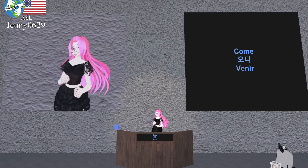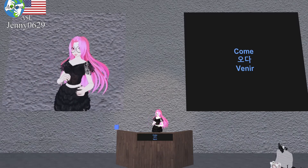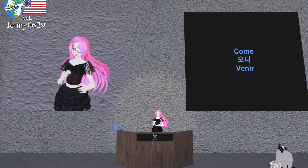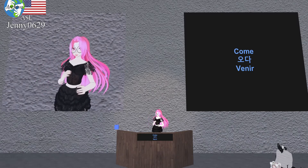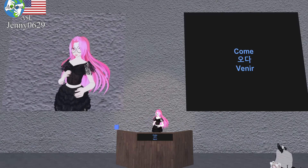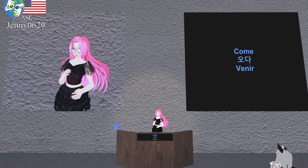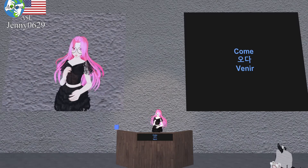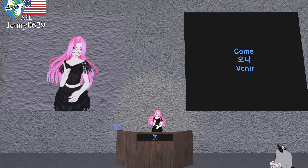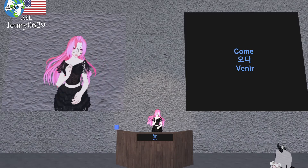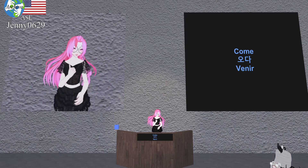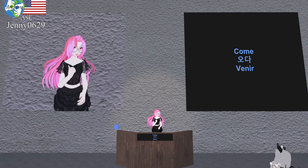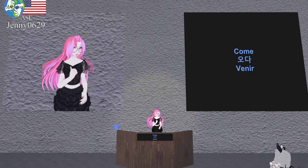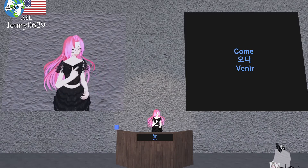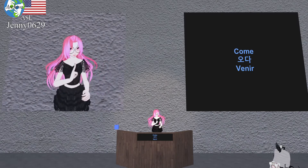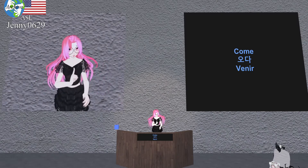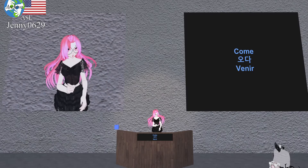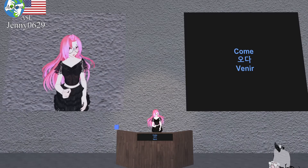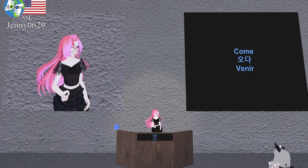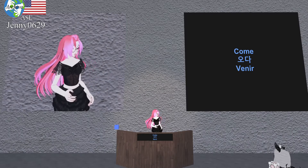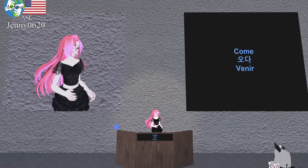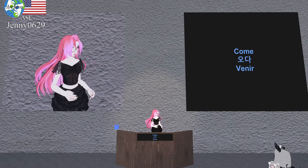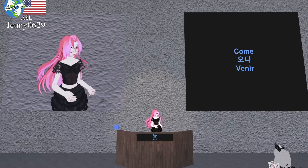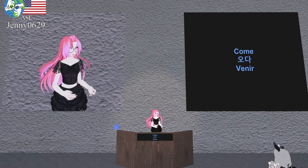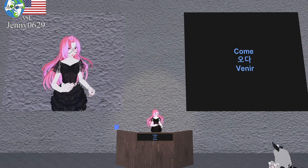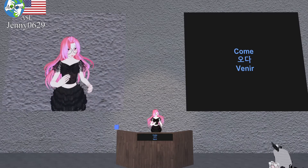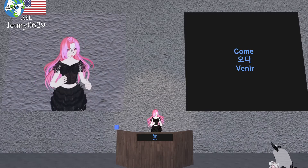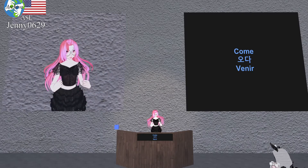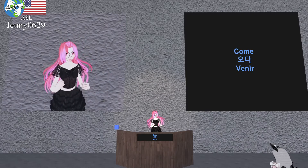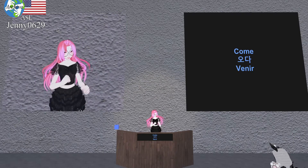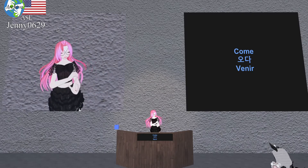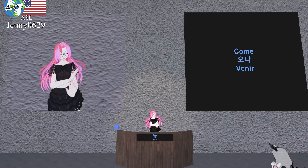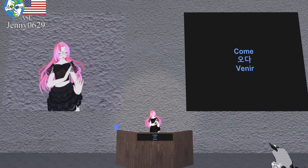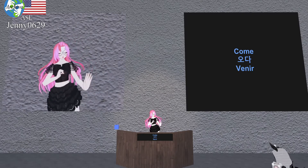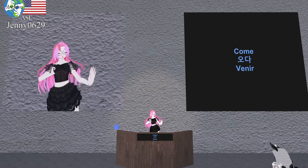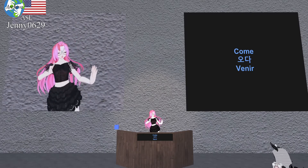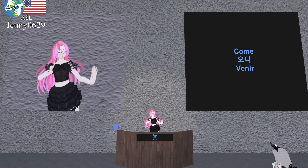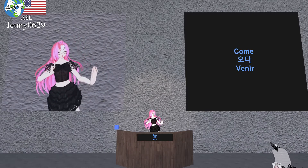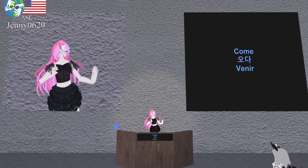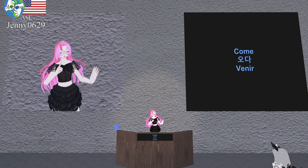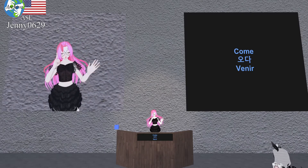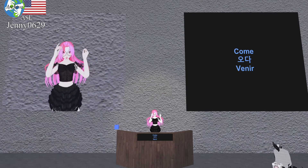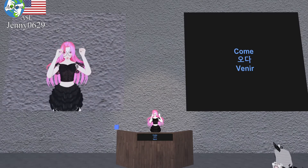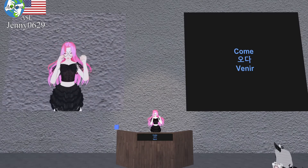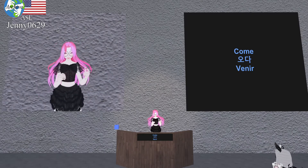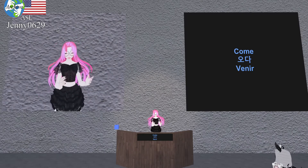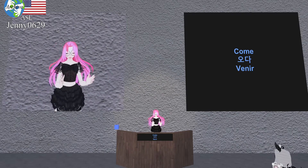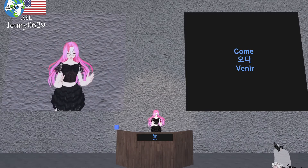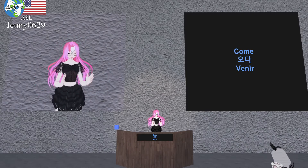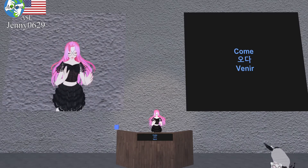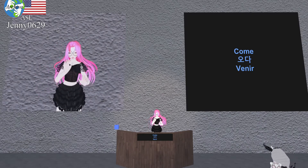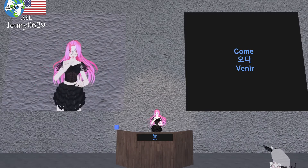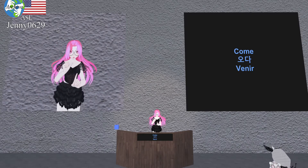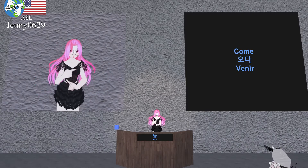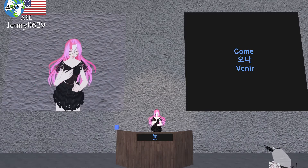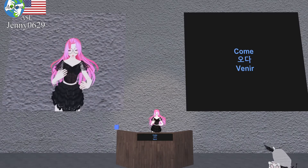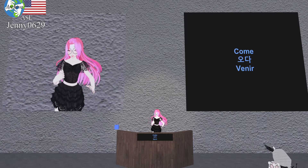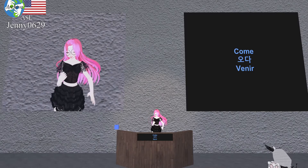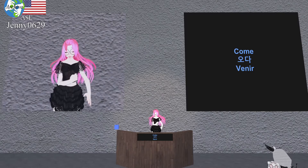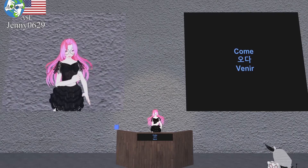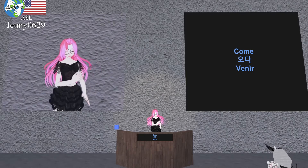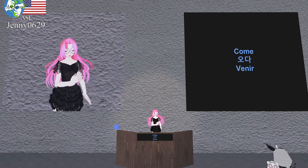I know that sounds pretty silly, but it's true. You know, people kind of have this fear of deaf people or teachers